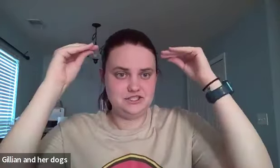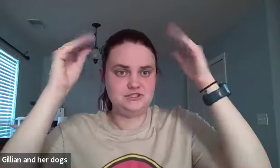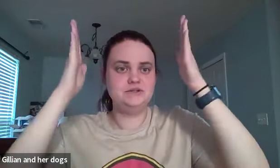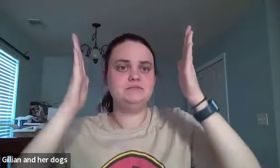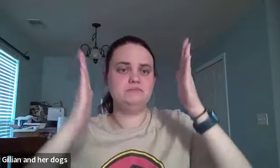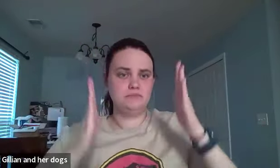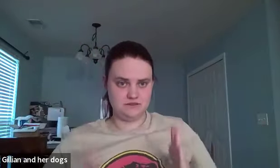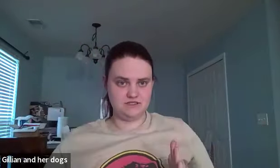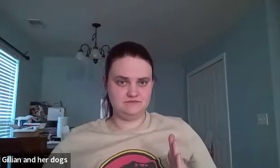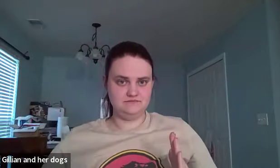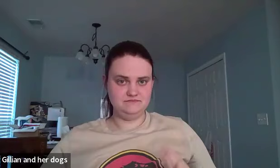teach, person.